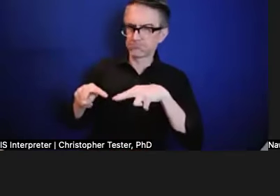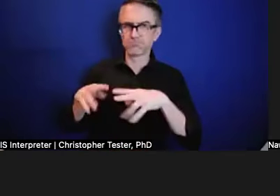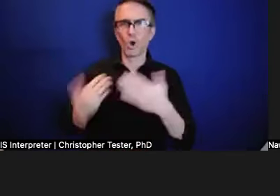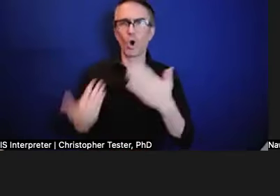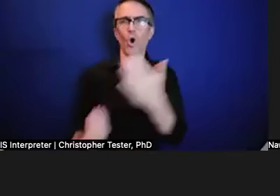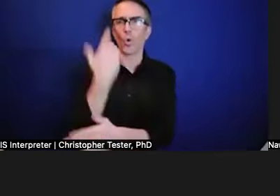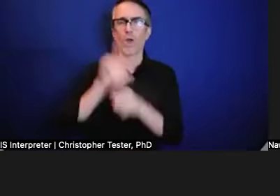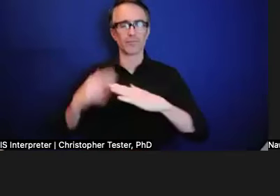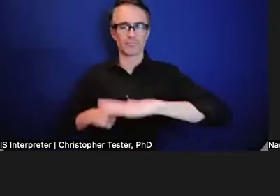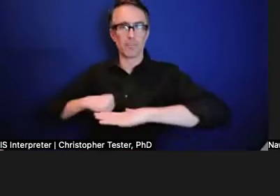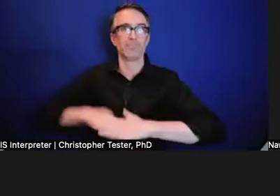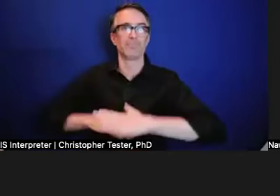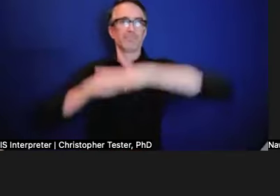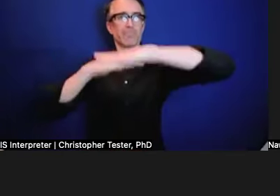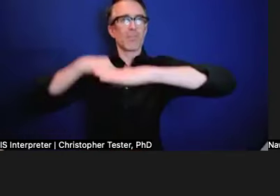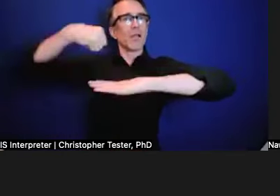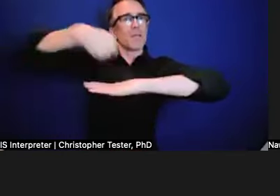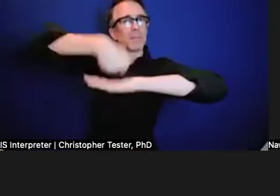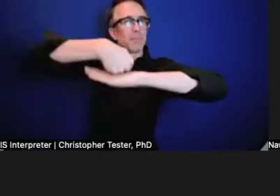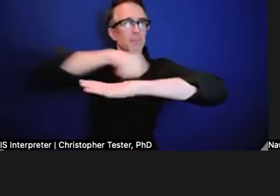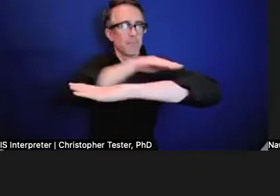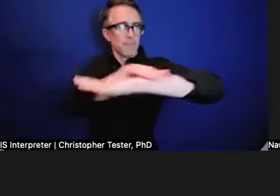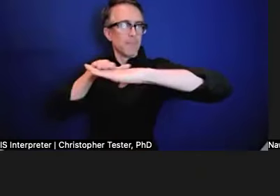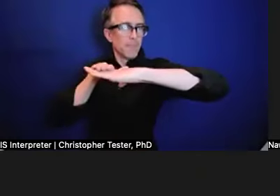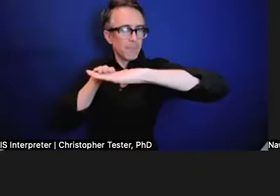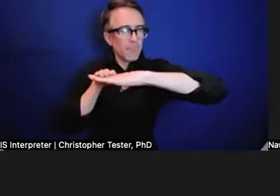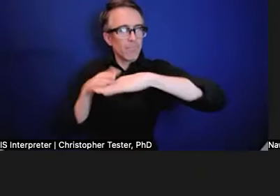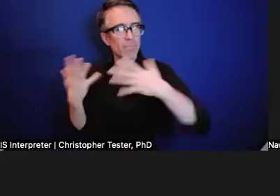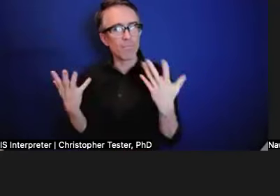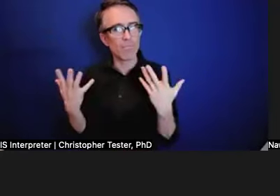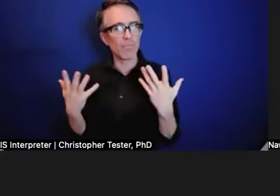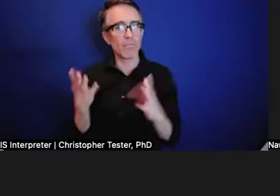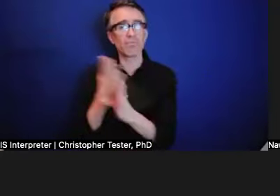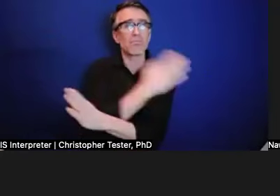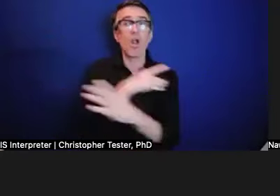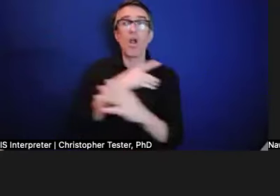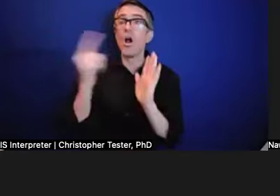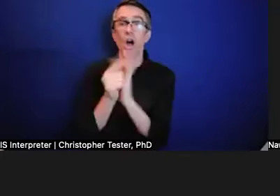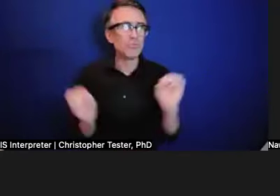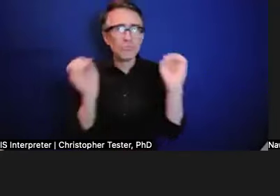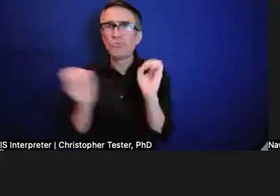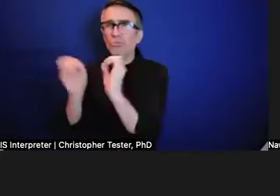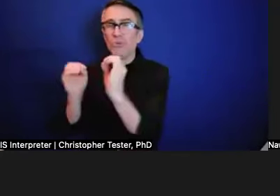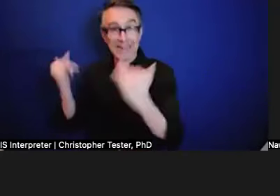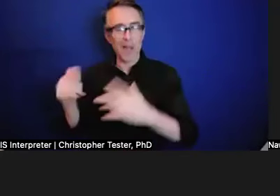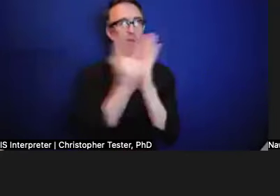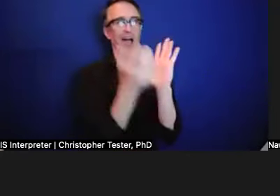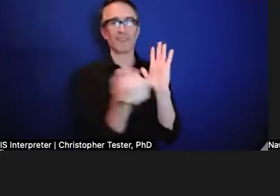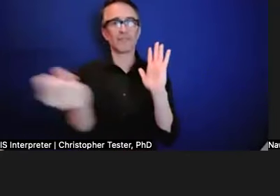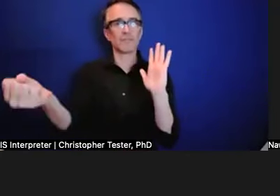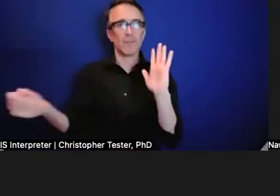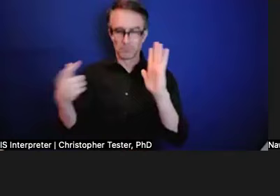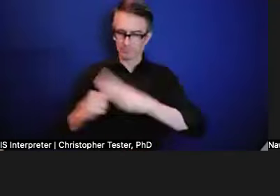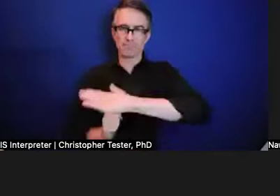Health equity for persons with disability means less out-of-pocket expenditure, more money in the pocket of persons with